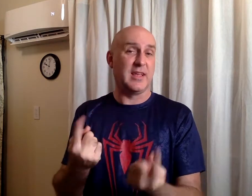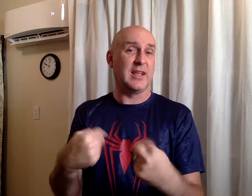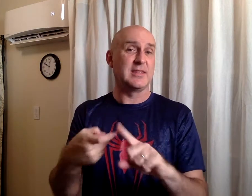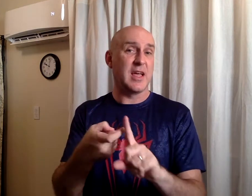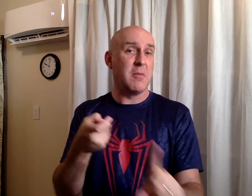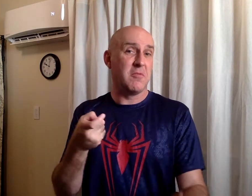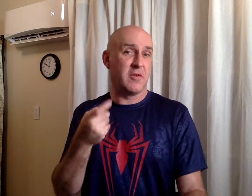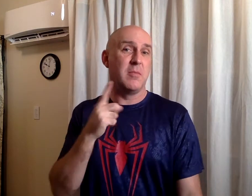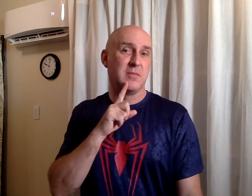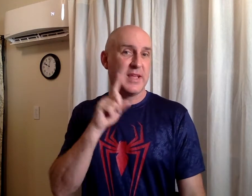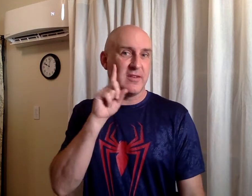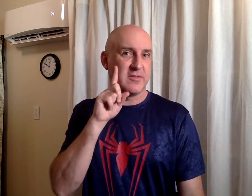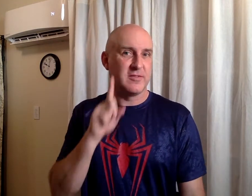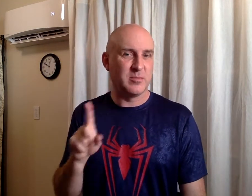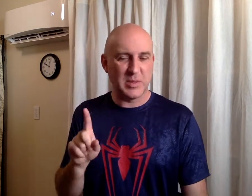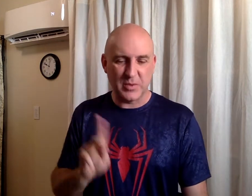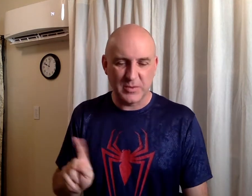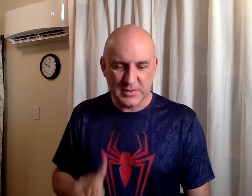has come from deaf people. So